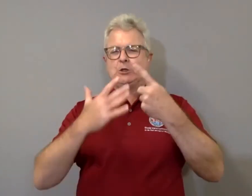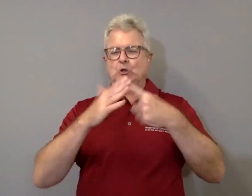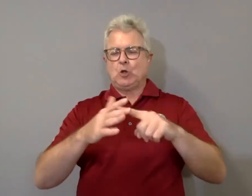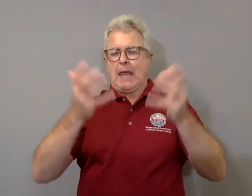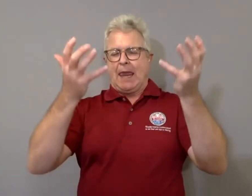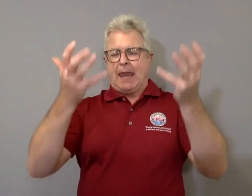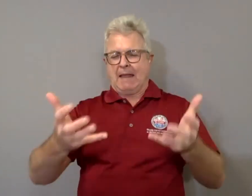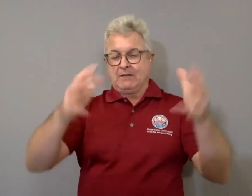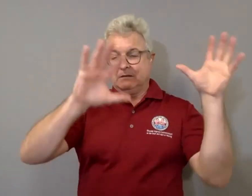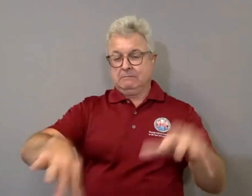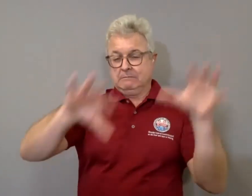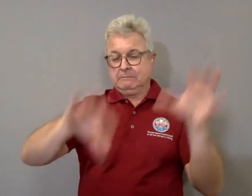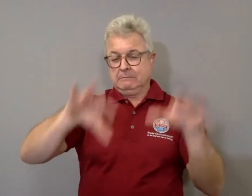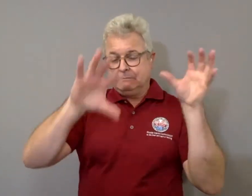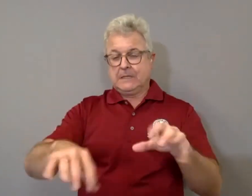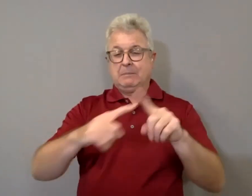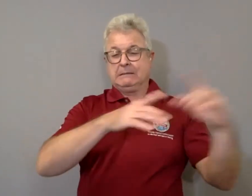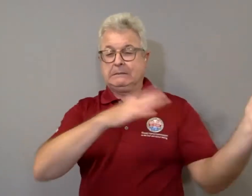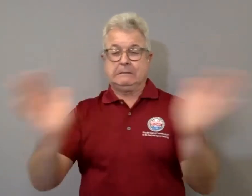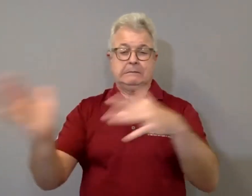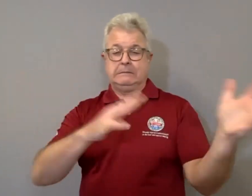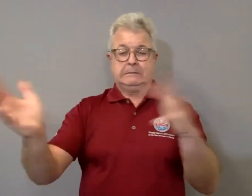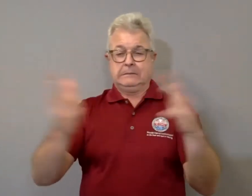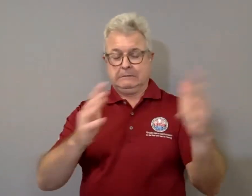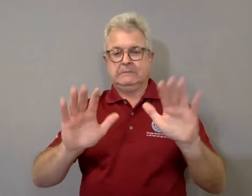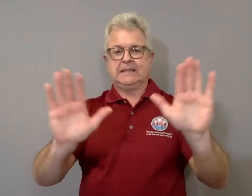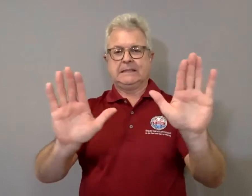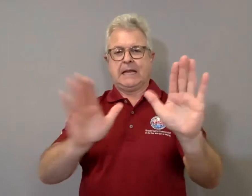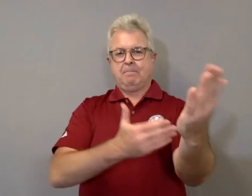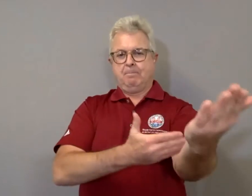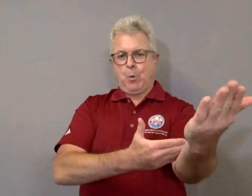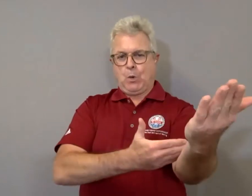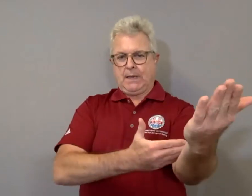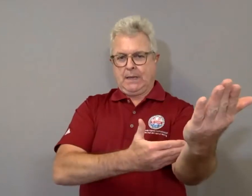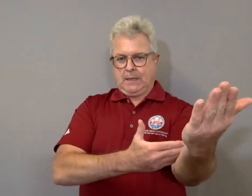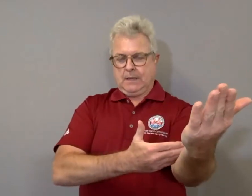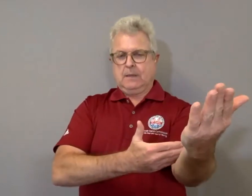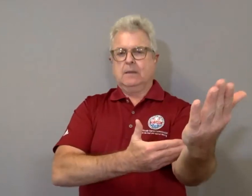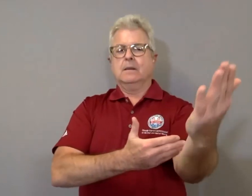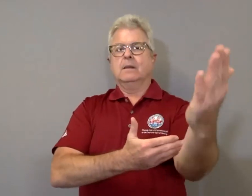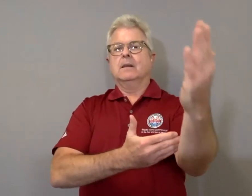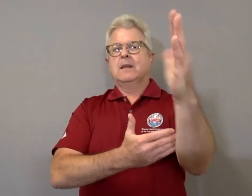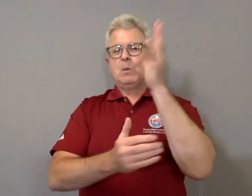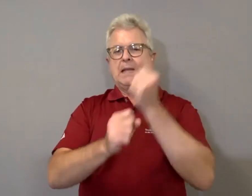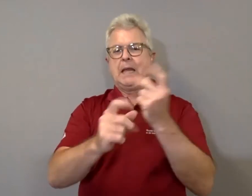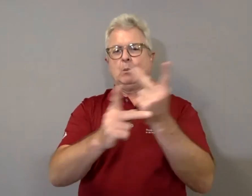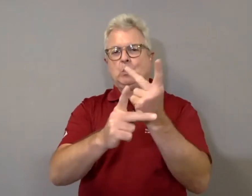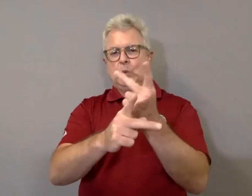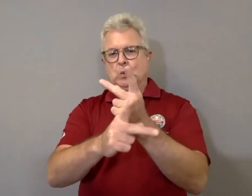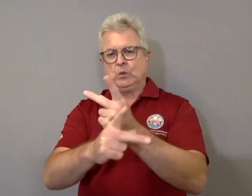evening. It will start heavy downpours and strong winds Sunday morning,